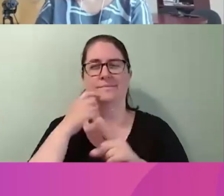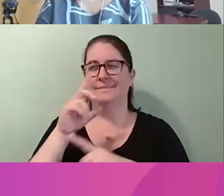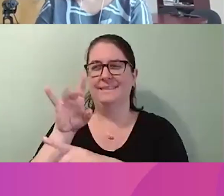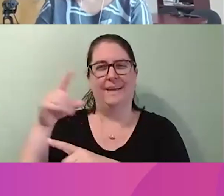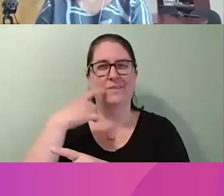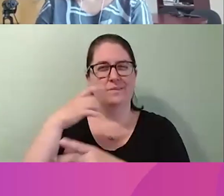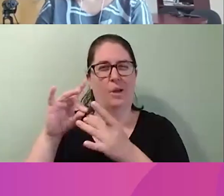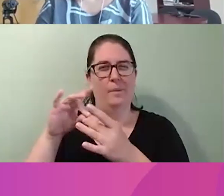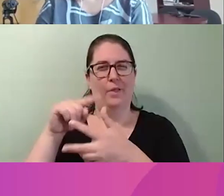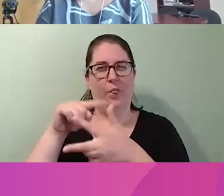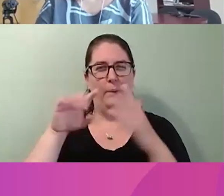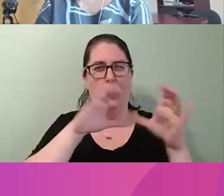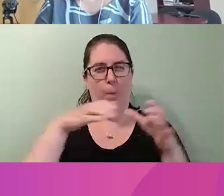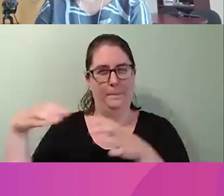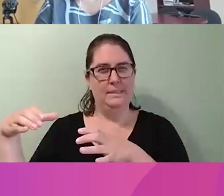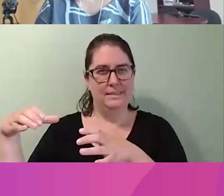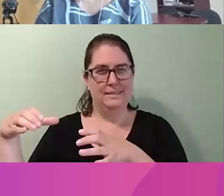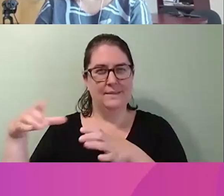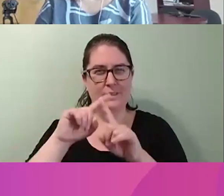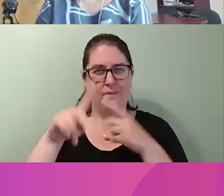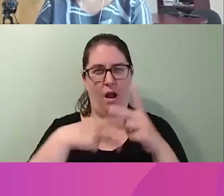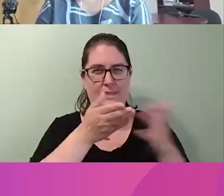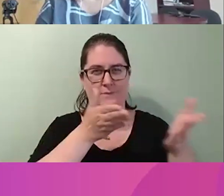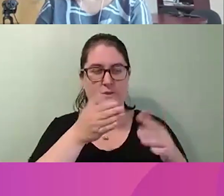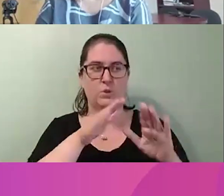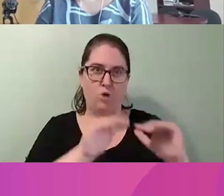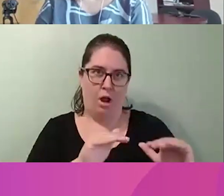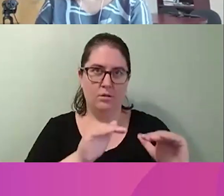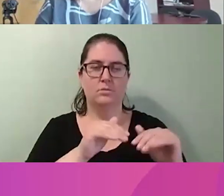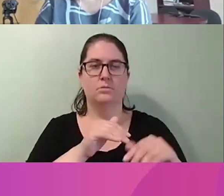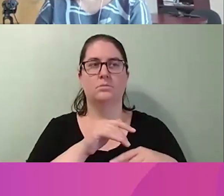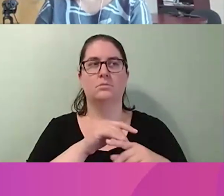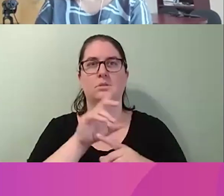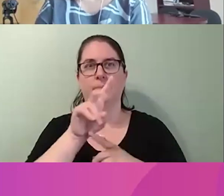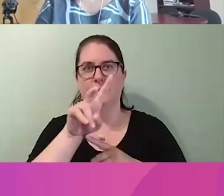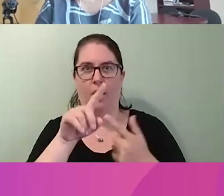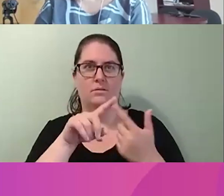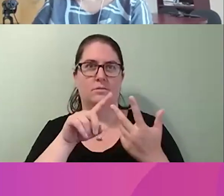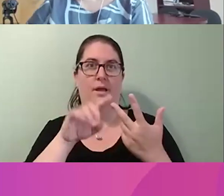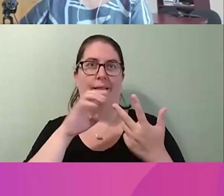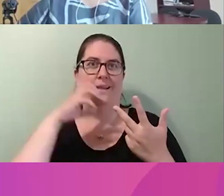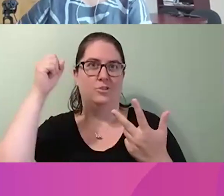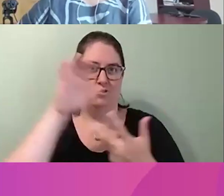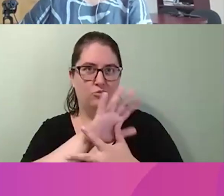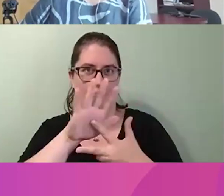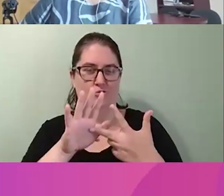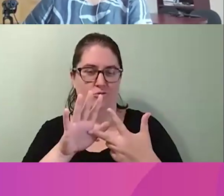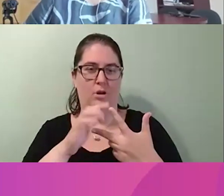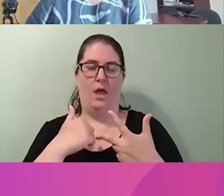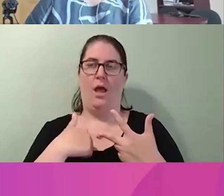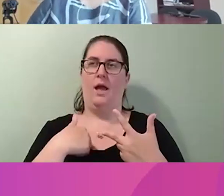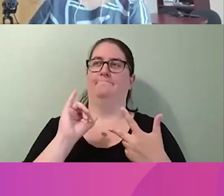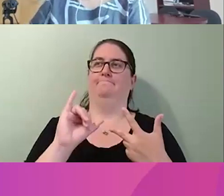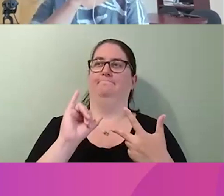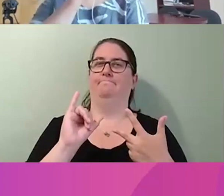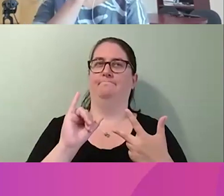kind of the three kind of groupings of services: child, domestic violence, and then elder supports. And I have always